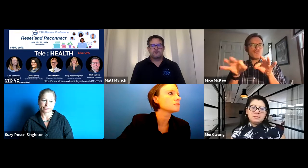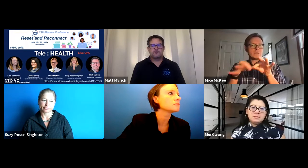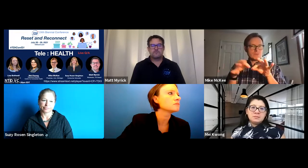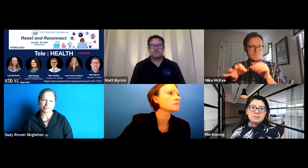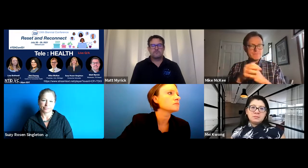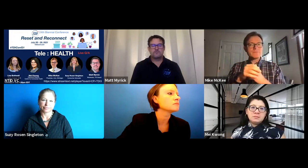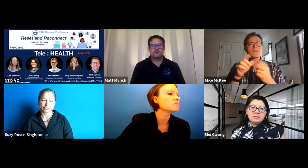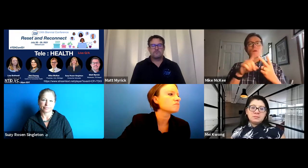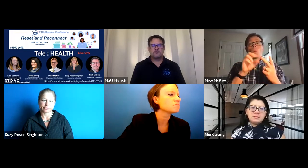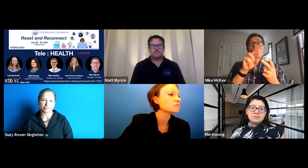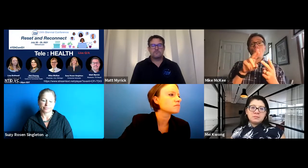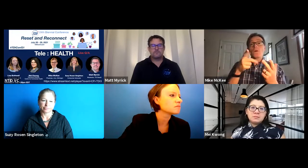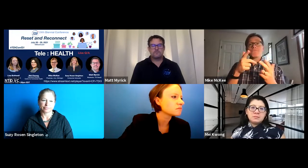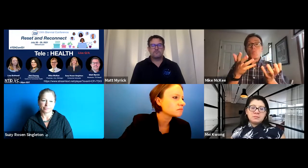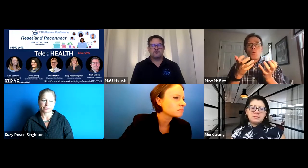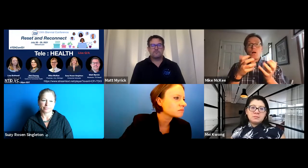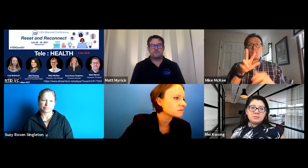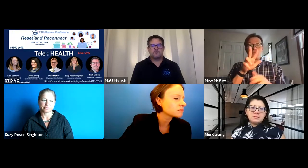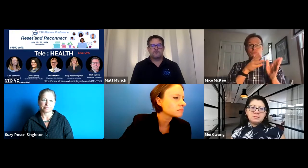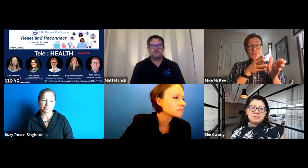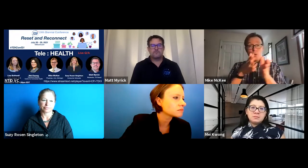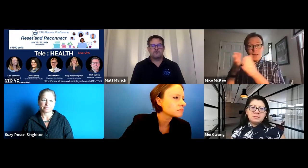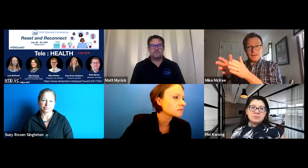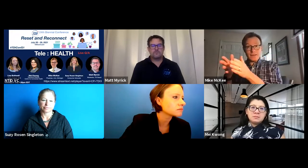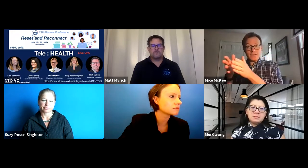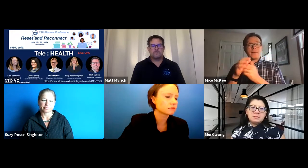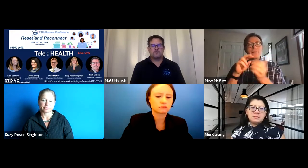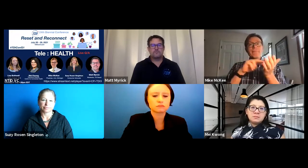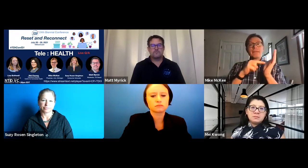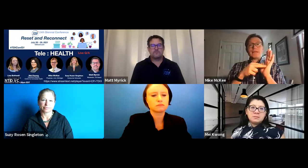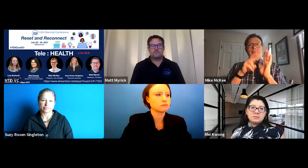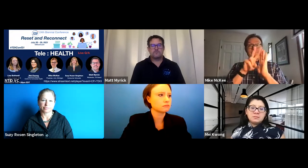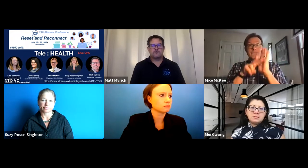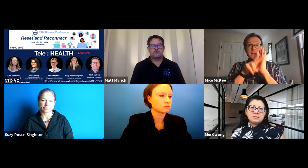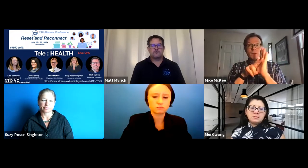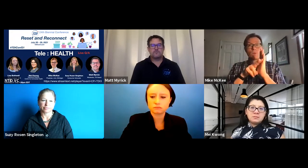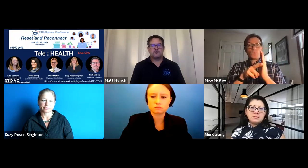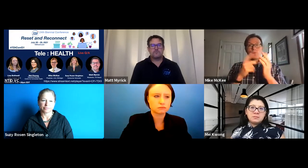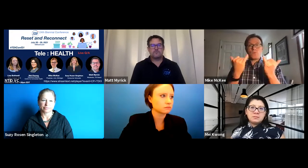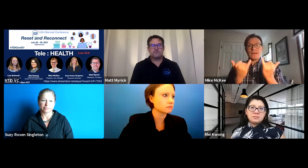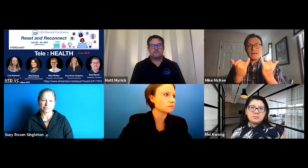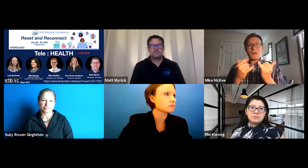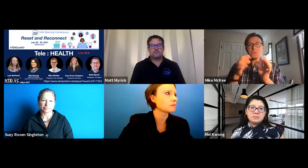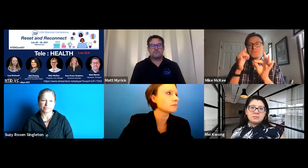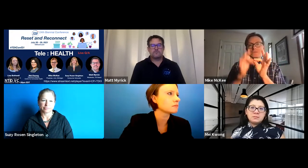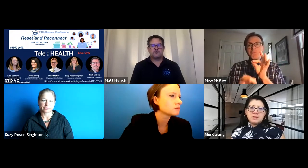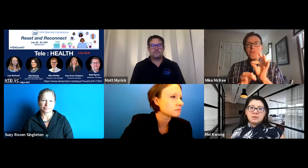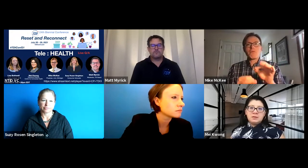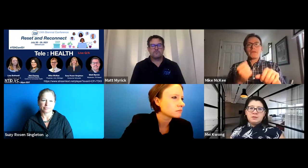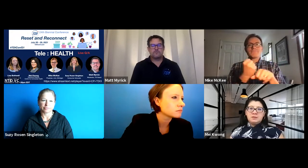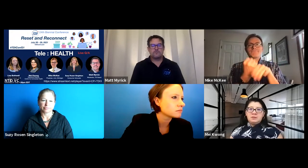you can have live captioning as a feature of Zoom, automated live captioning, or if you'd like to have three-way, meaning you